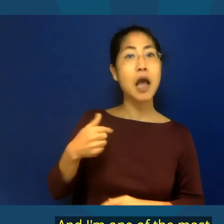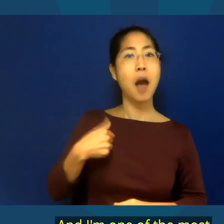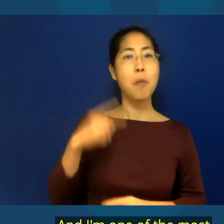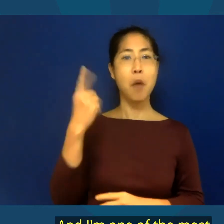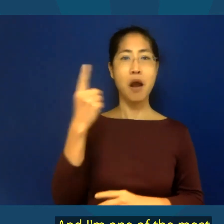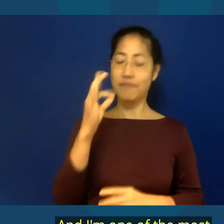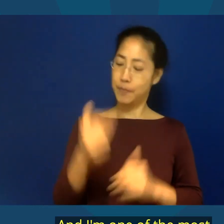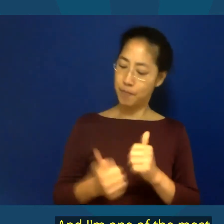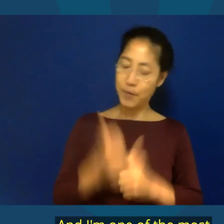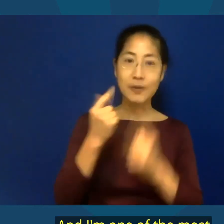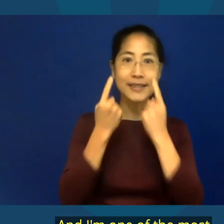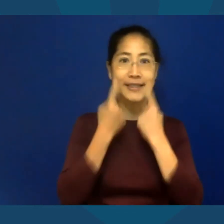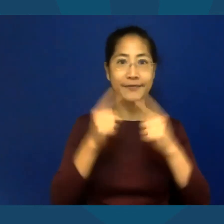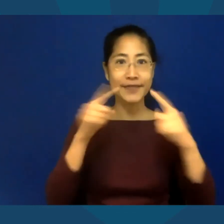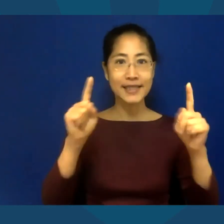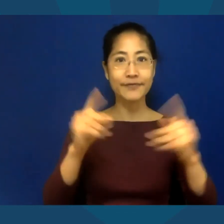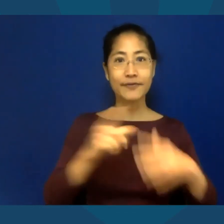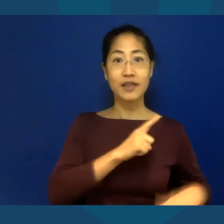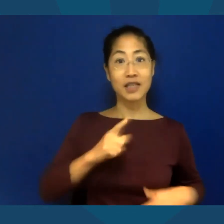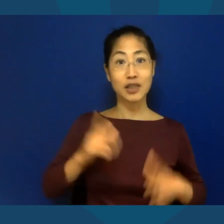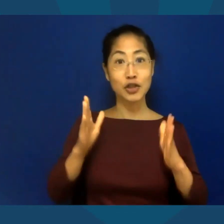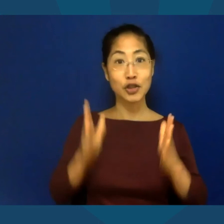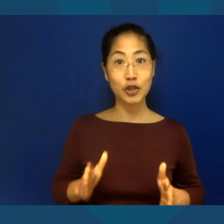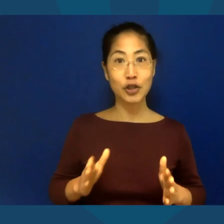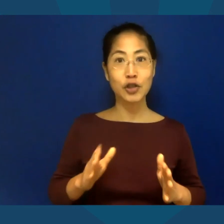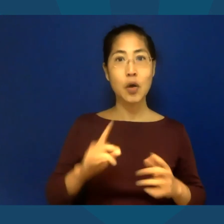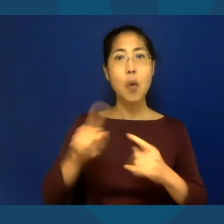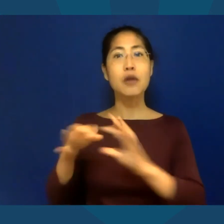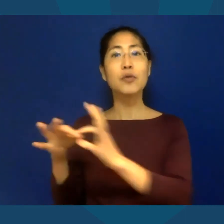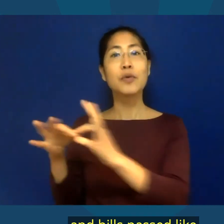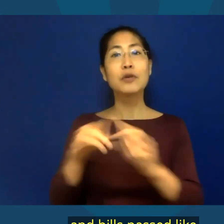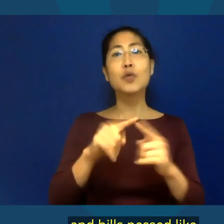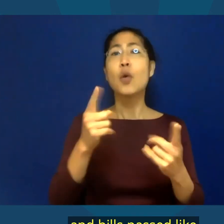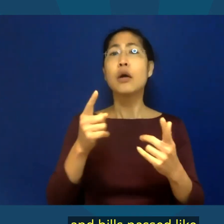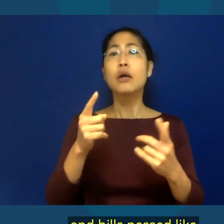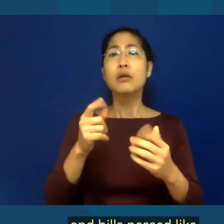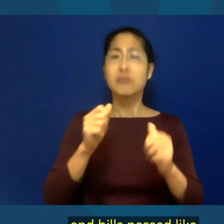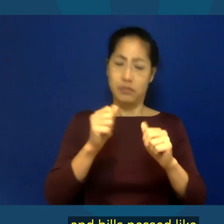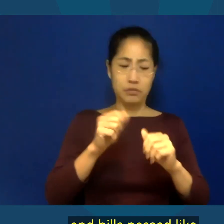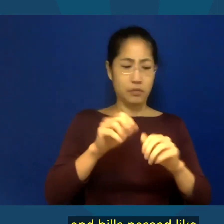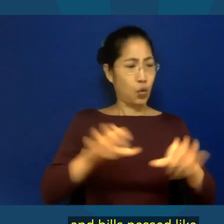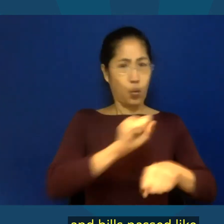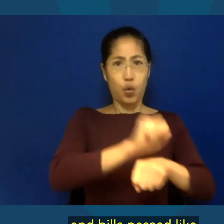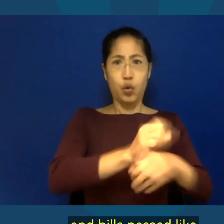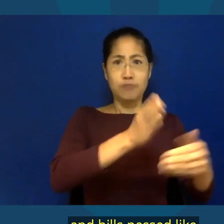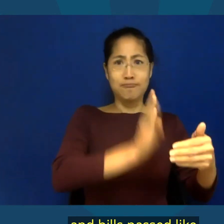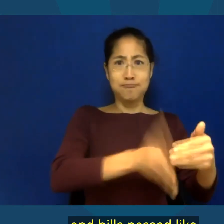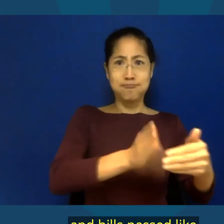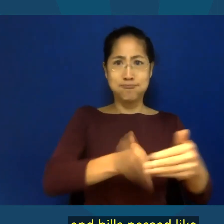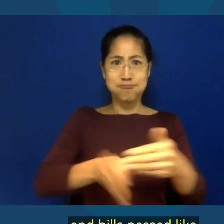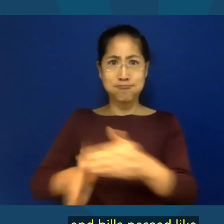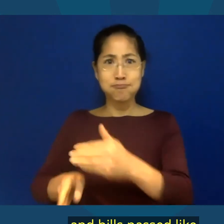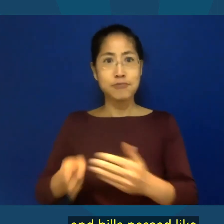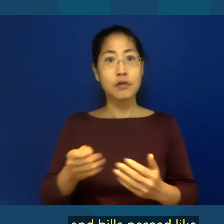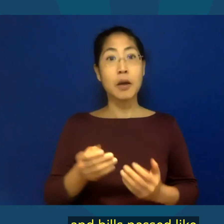one of the most effective legislators when it comes to getting real work done and bills passed, like repealing the